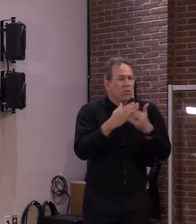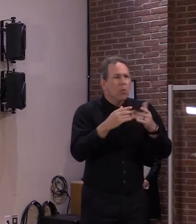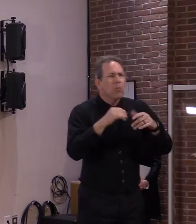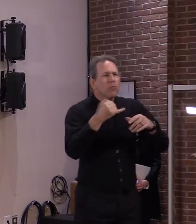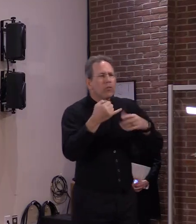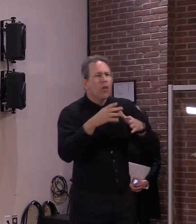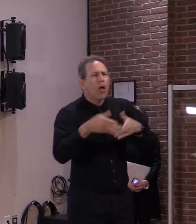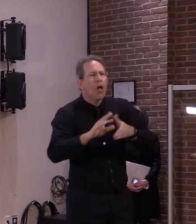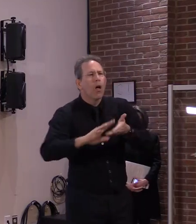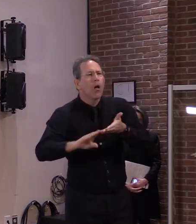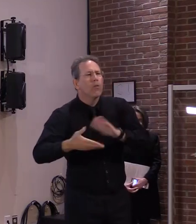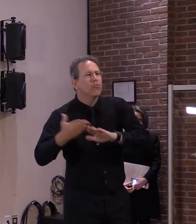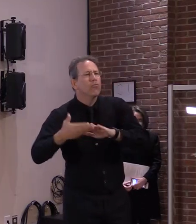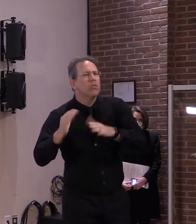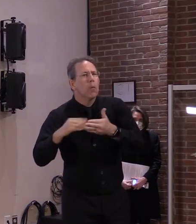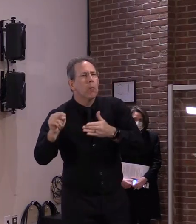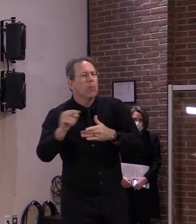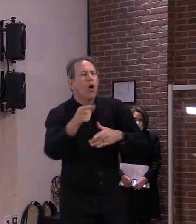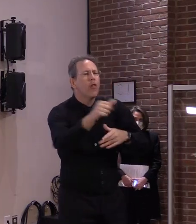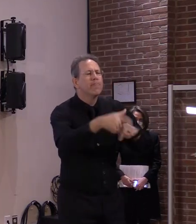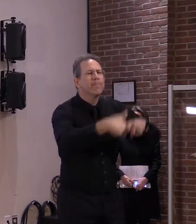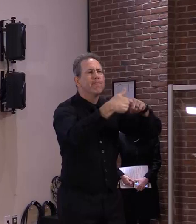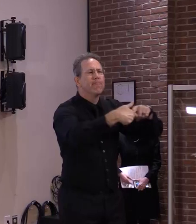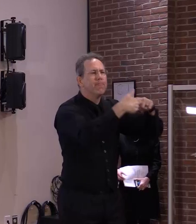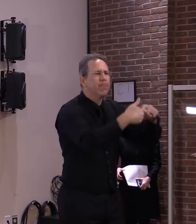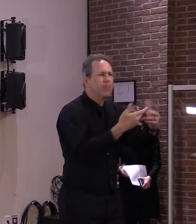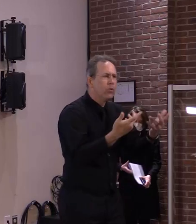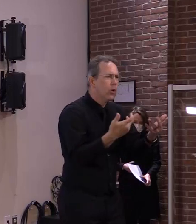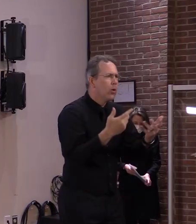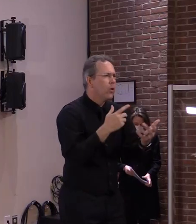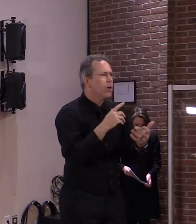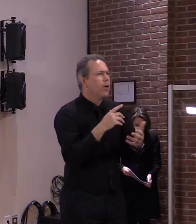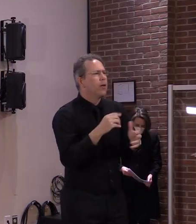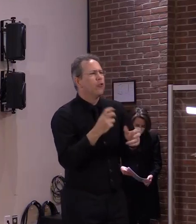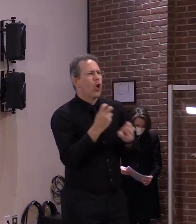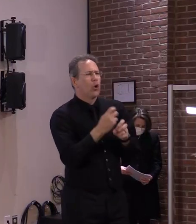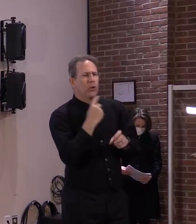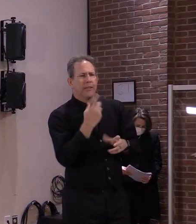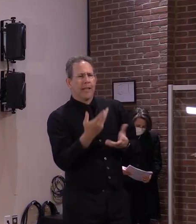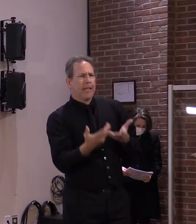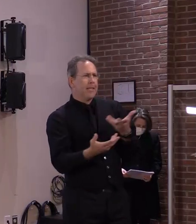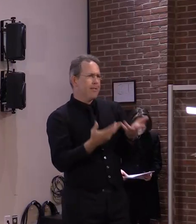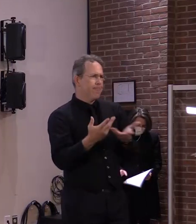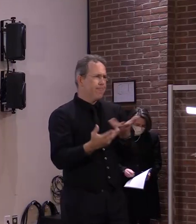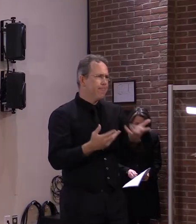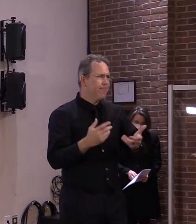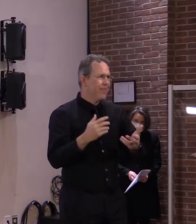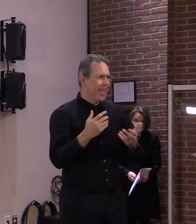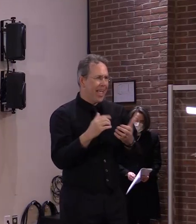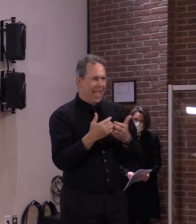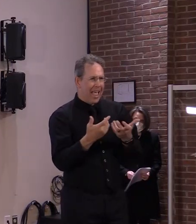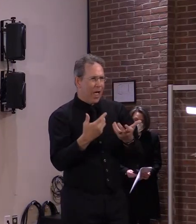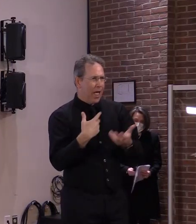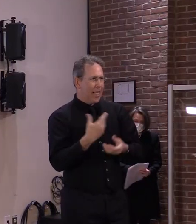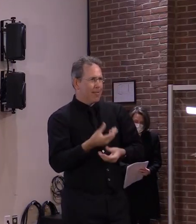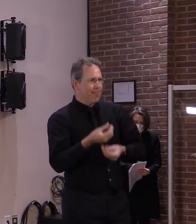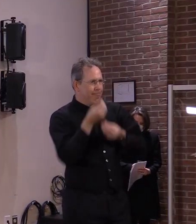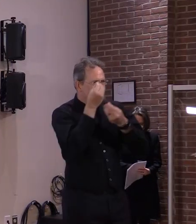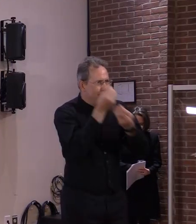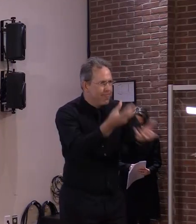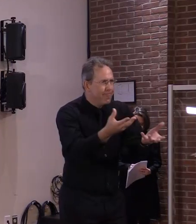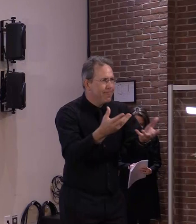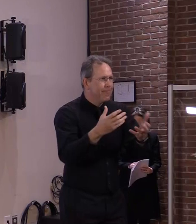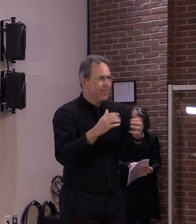Really can't say either way. So it's very hard to give any Vermonter the appropriate advice regarding the